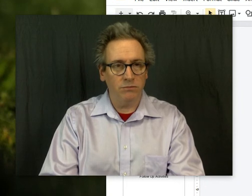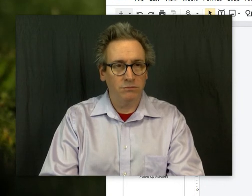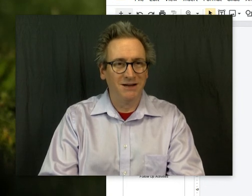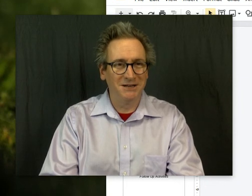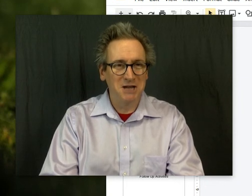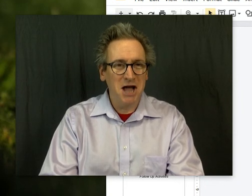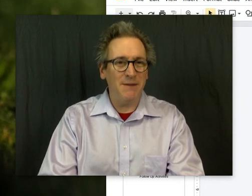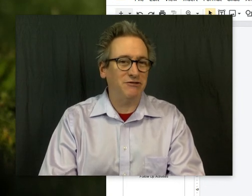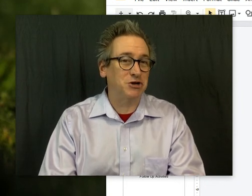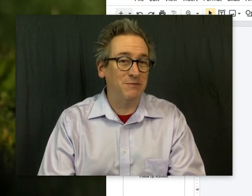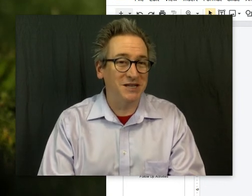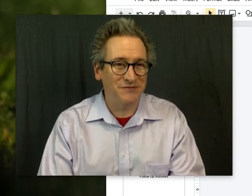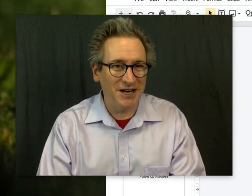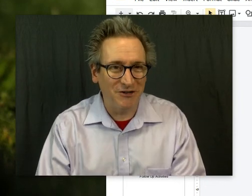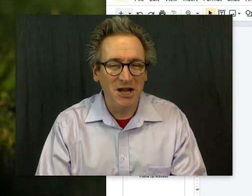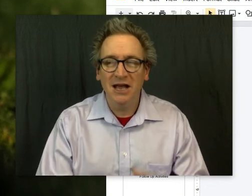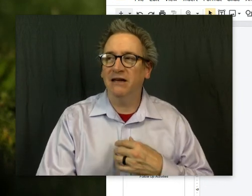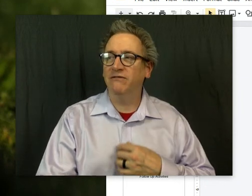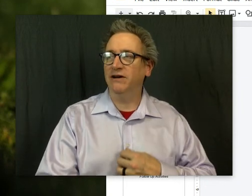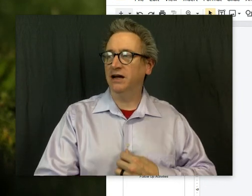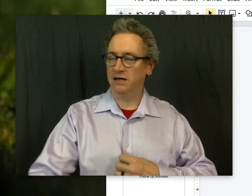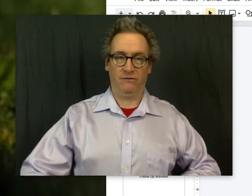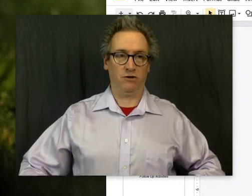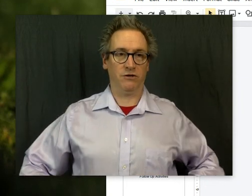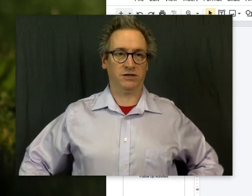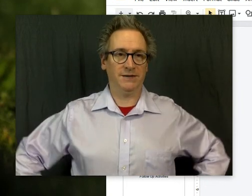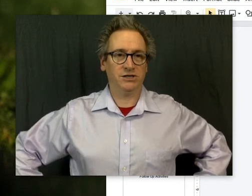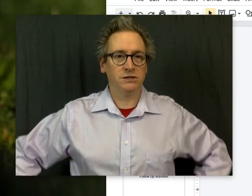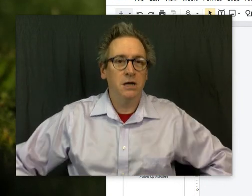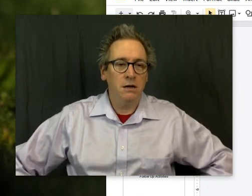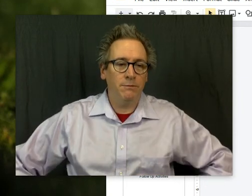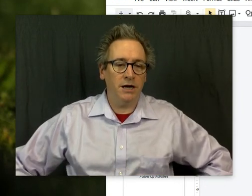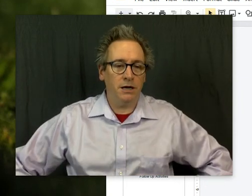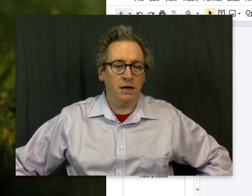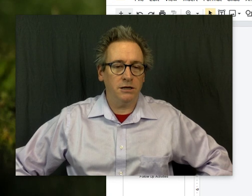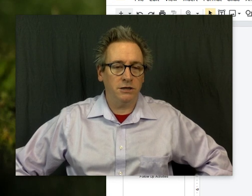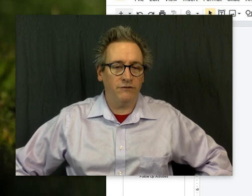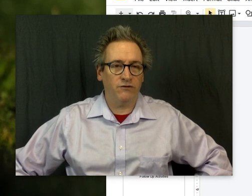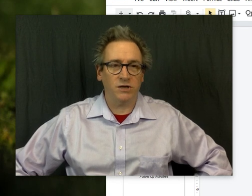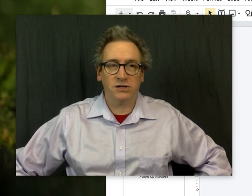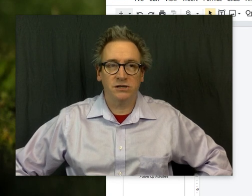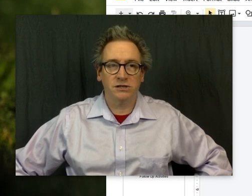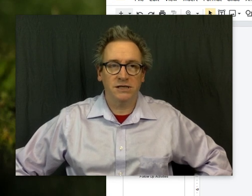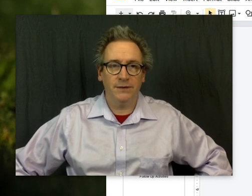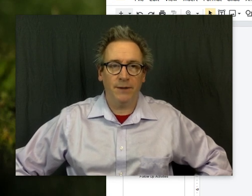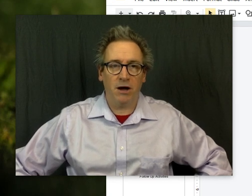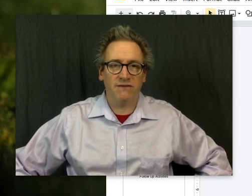well, I may have to trim this video if for other semesters, but if you have